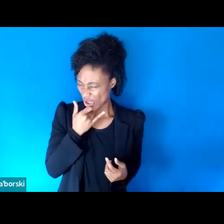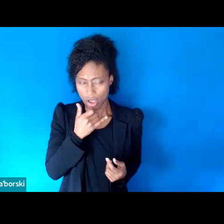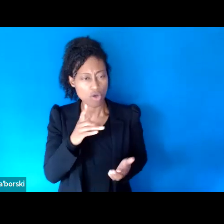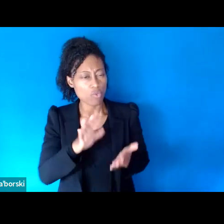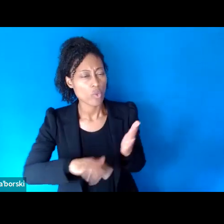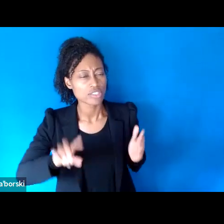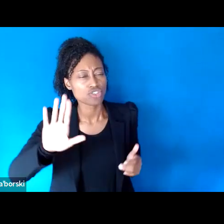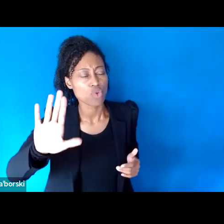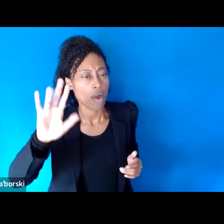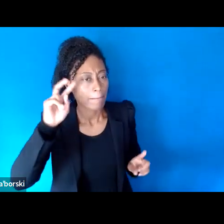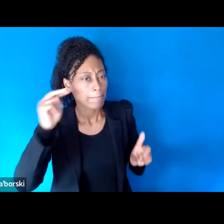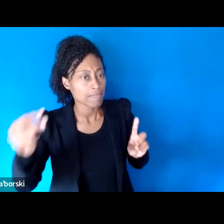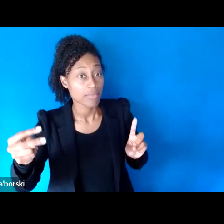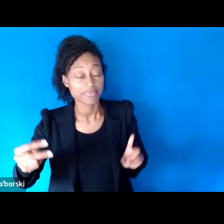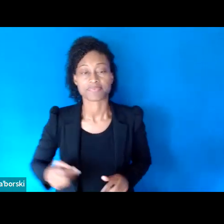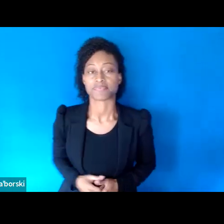So my take on it,